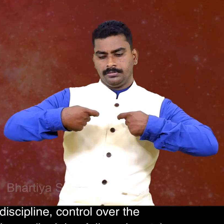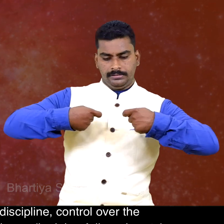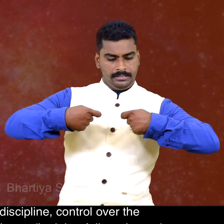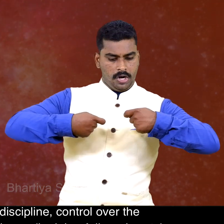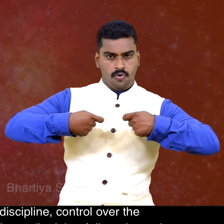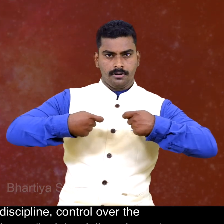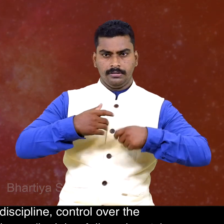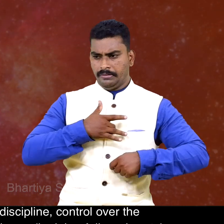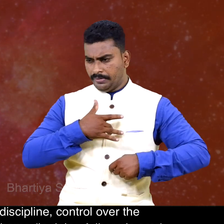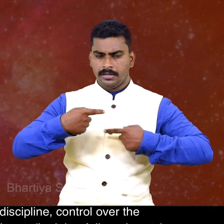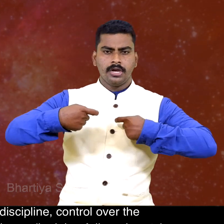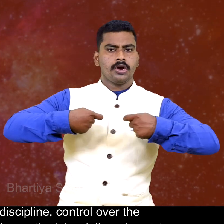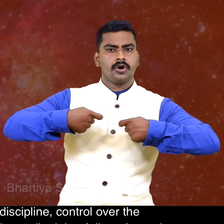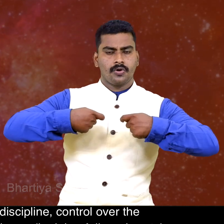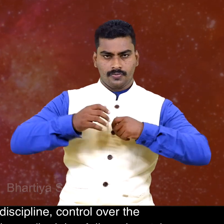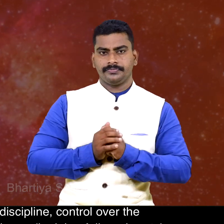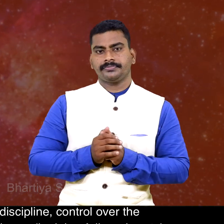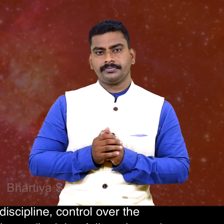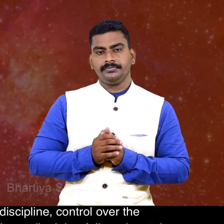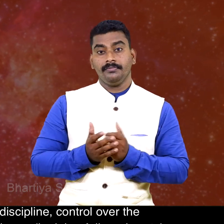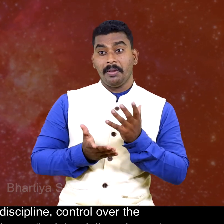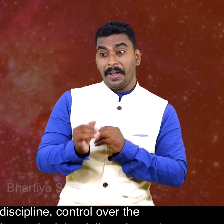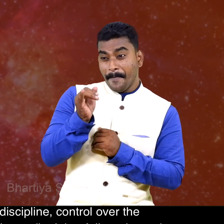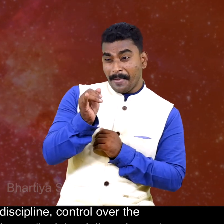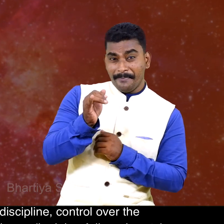senses, shame in doing adharmic acts,